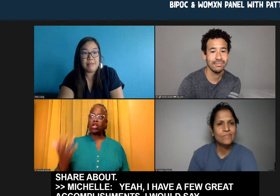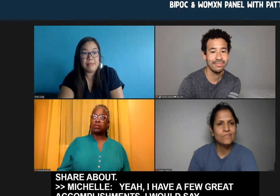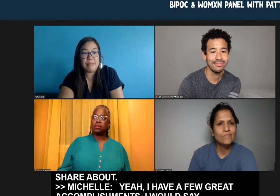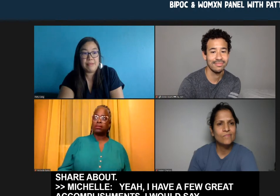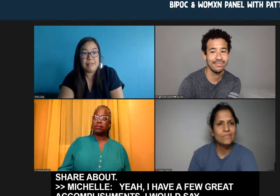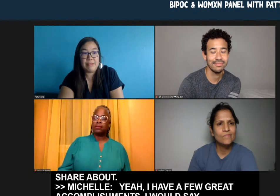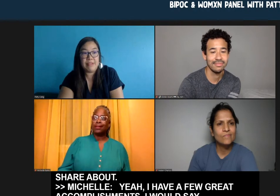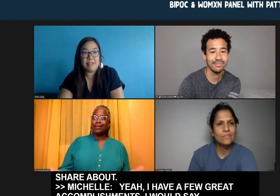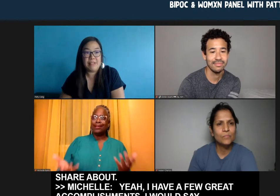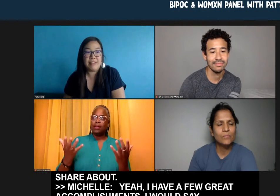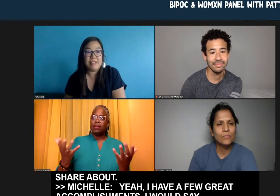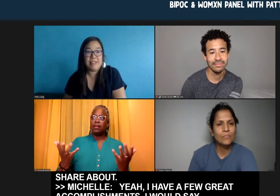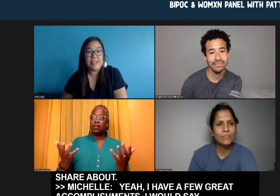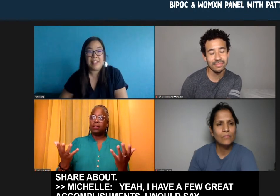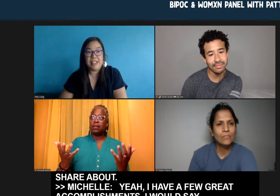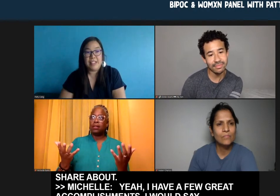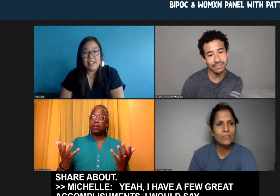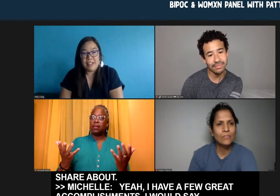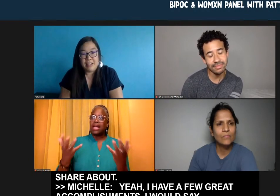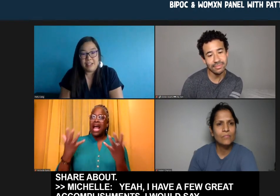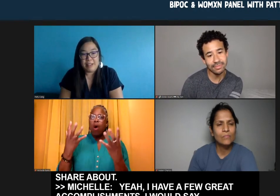I did establish Onyx, and